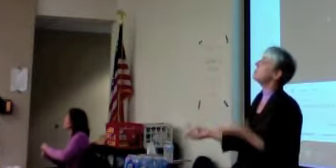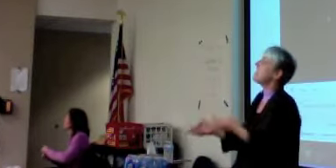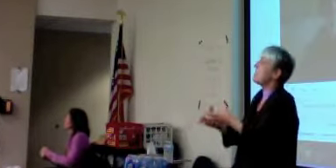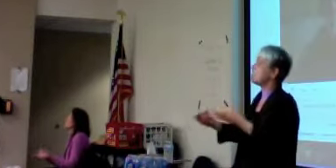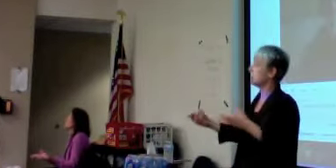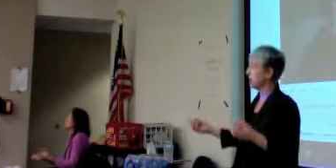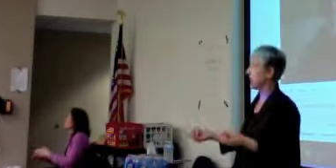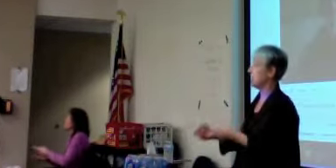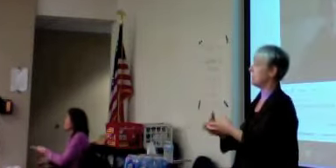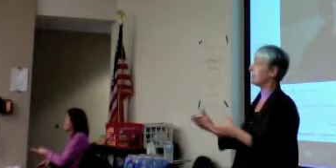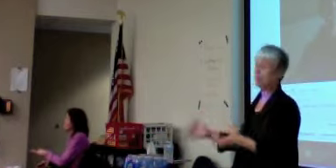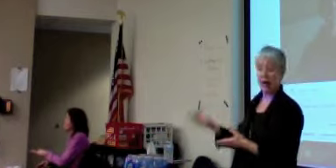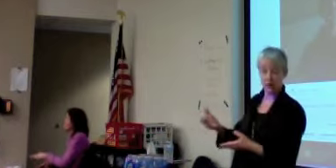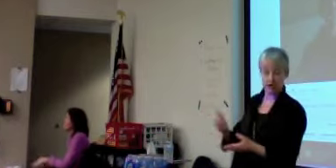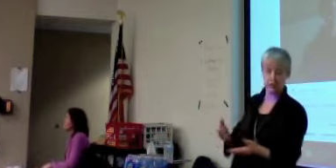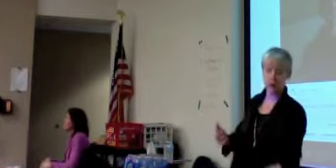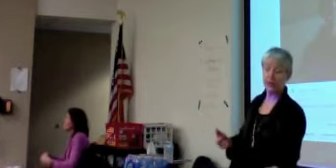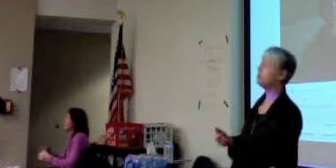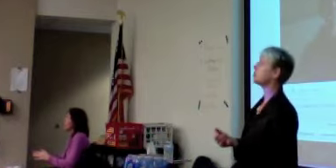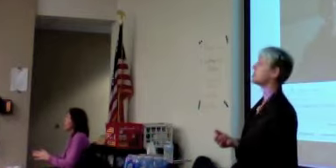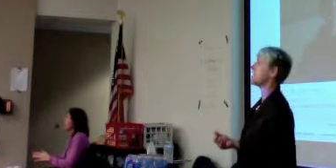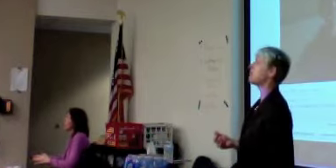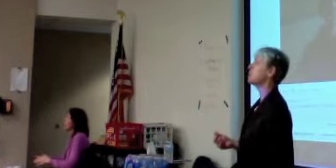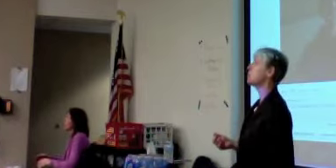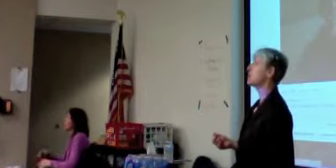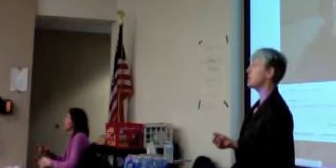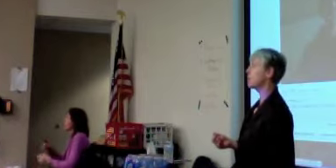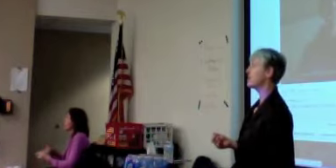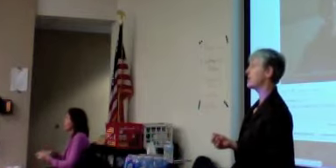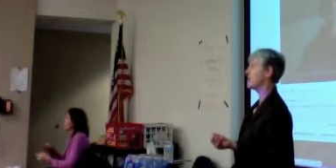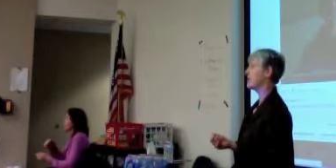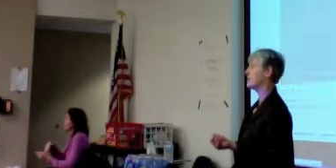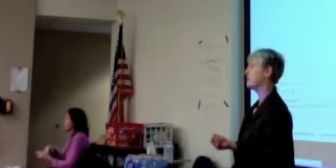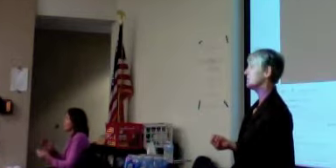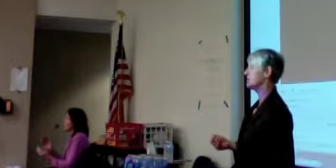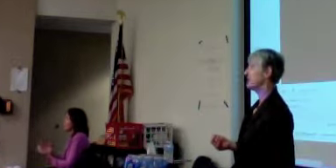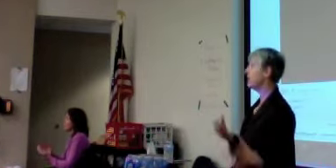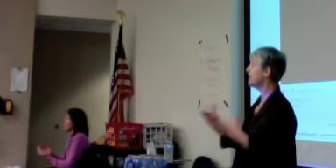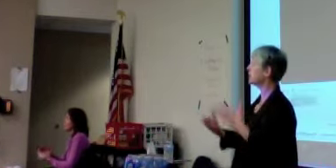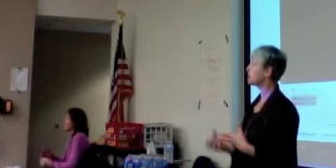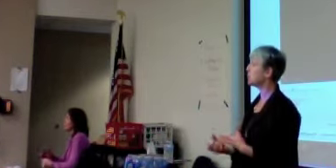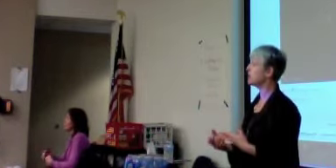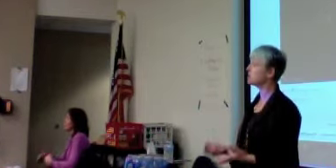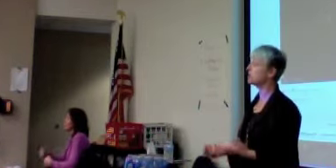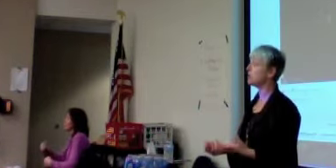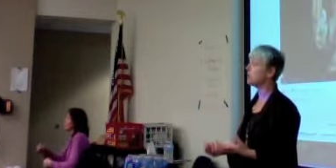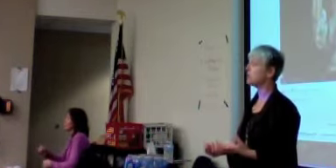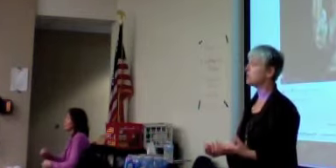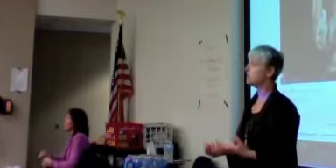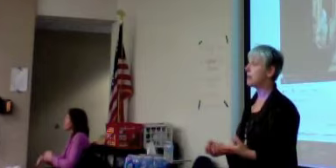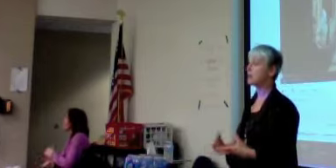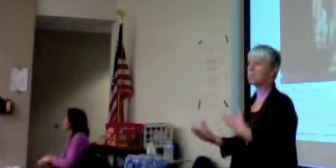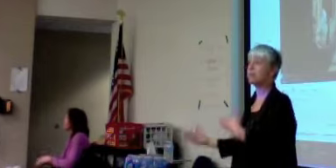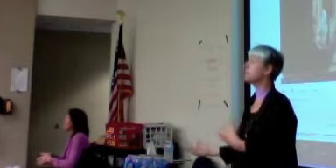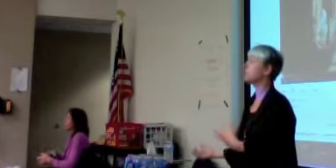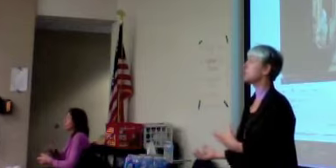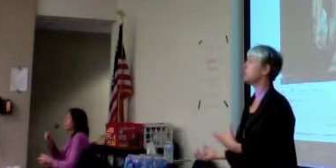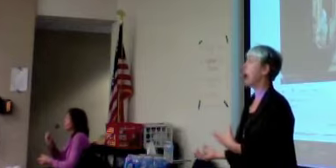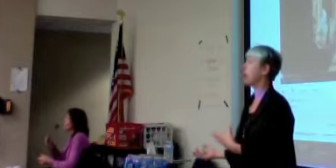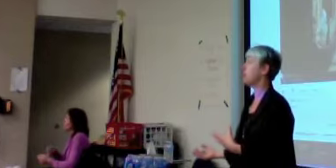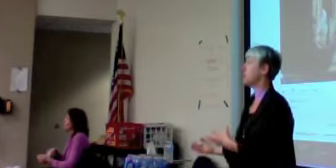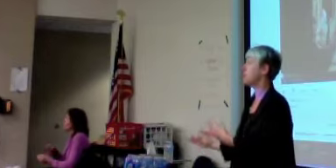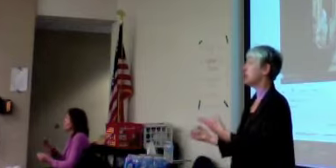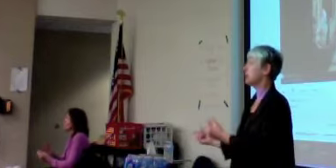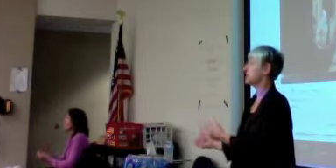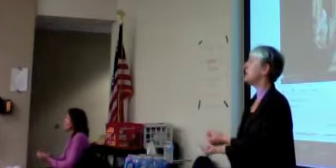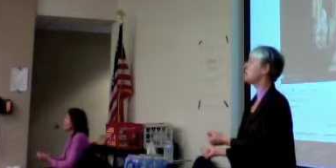there a foundation laid that allowed him to read those 1,000 books he's read since high school? He didn't learn to read in school. Those 1,000 books would